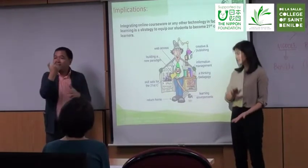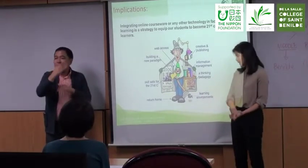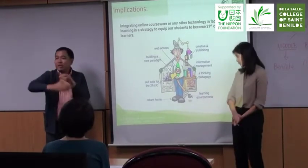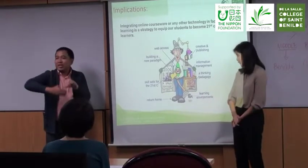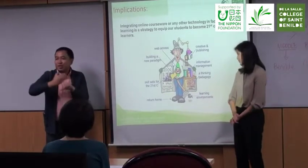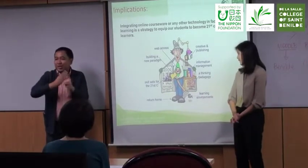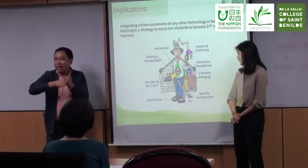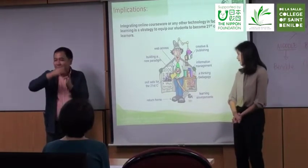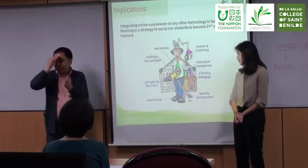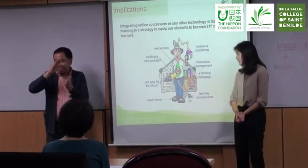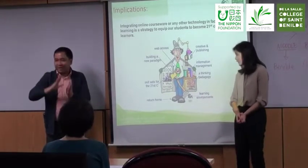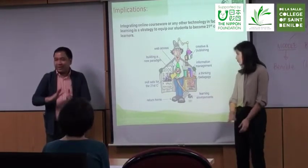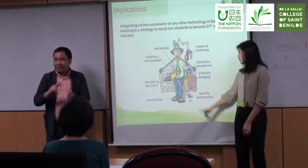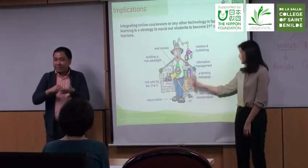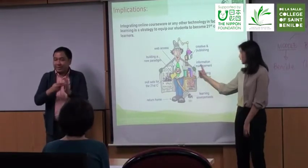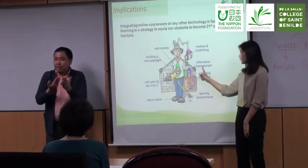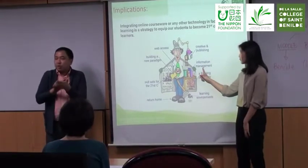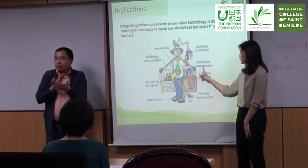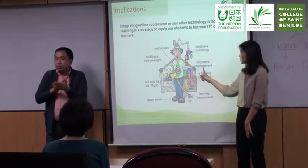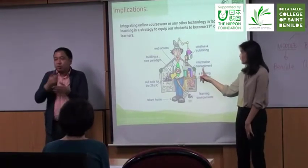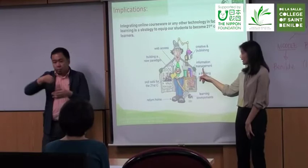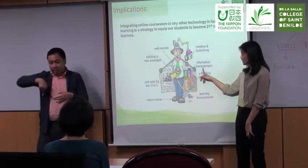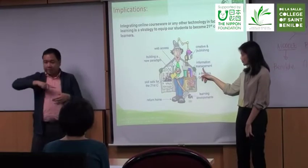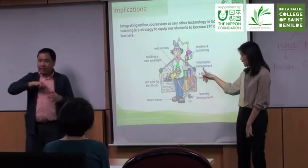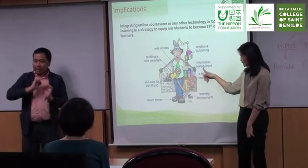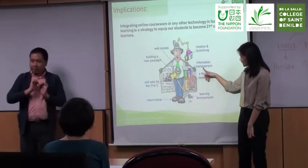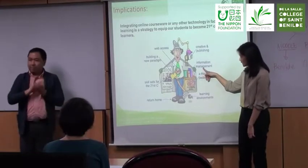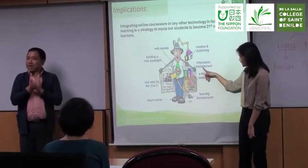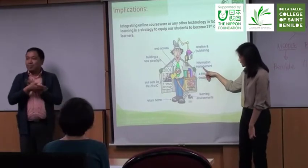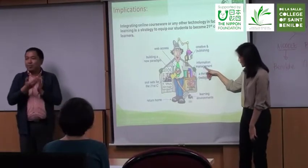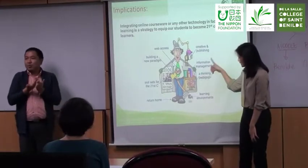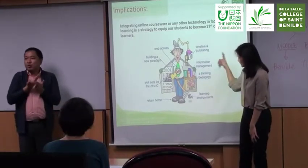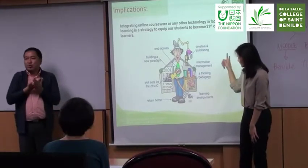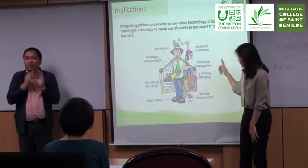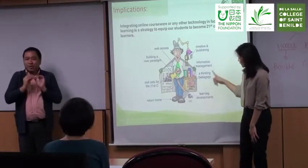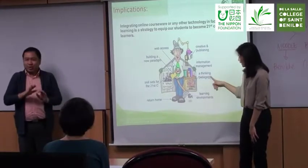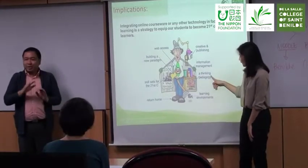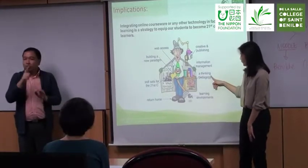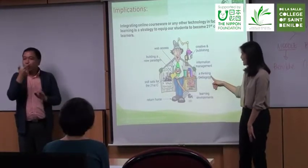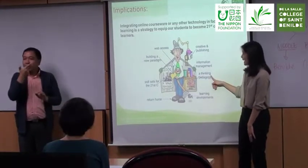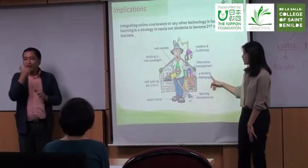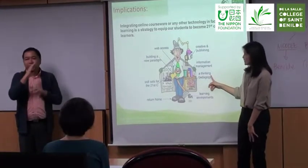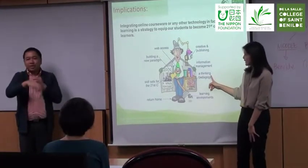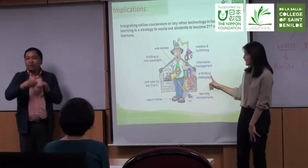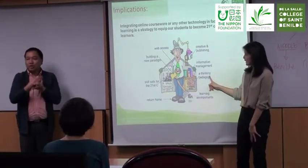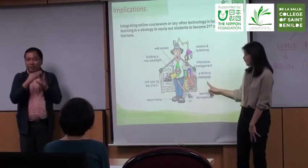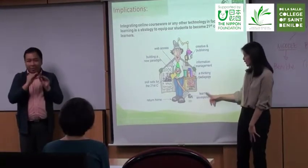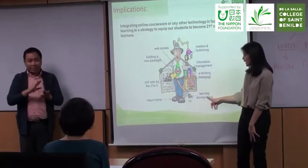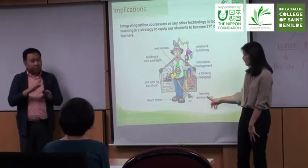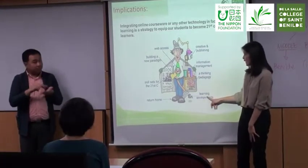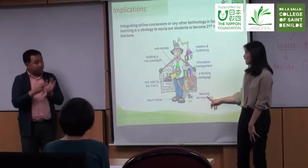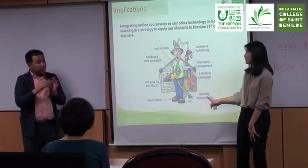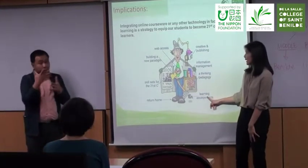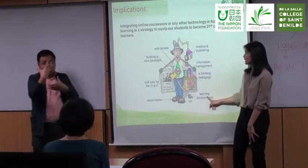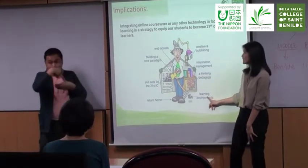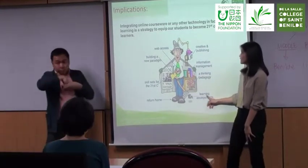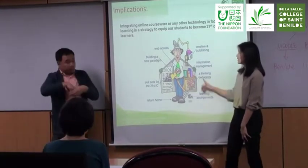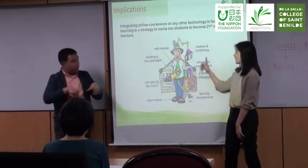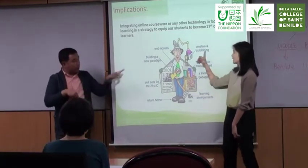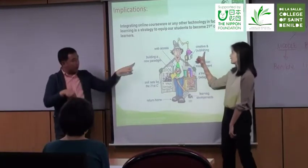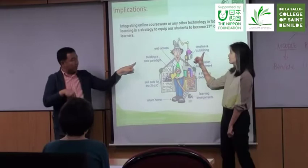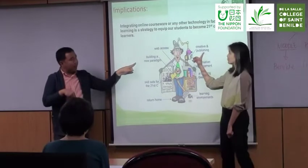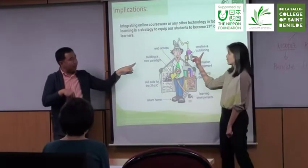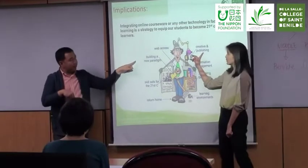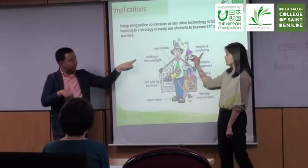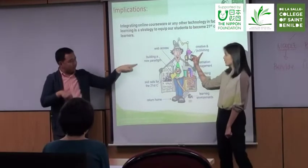century teachers, and that would include information management, thinking pedagogy, learning